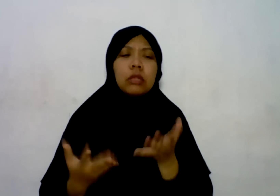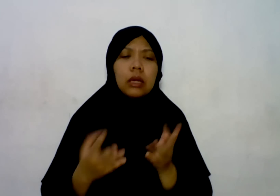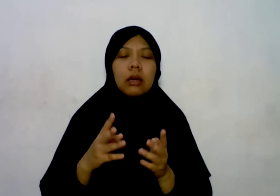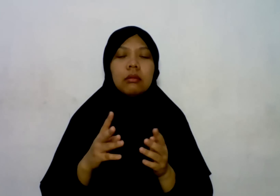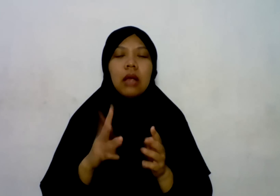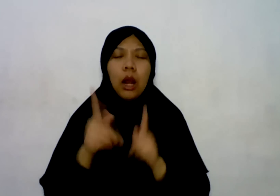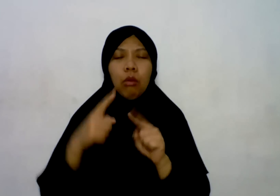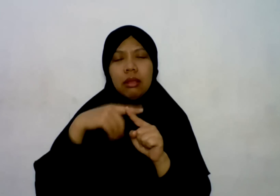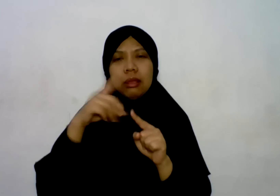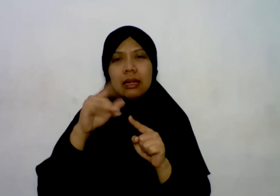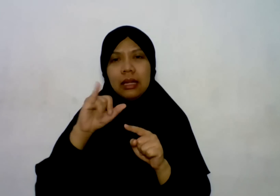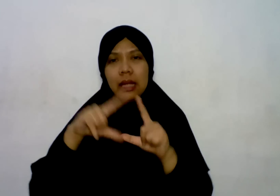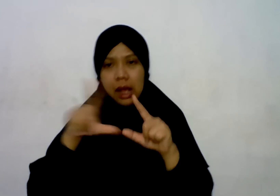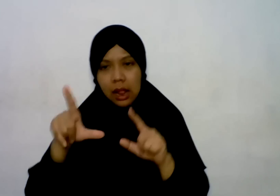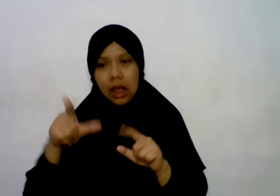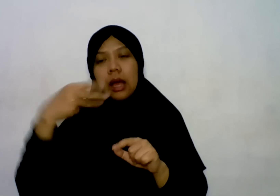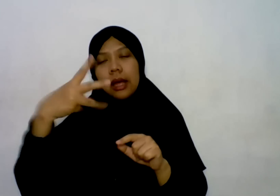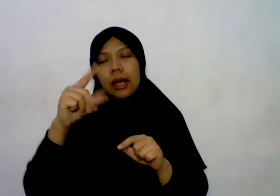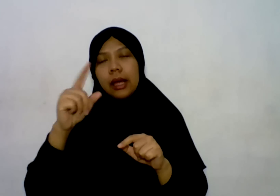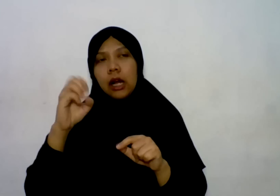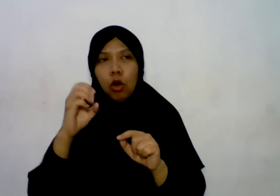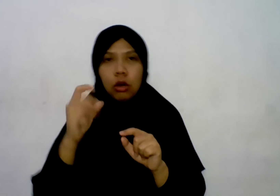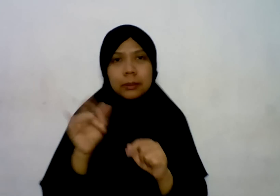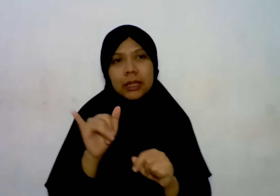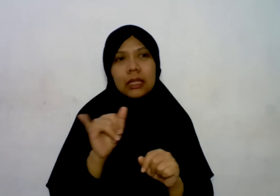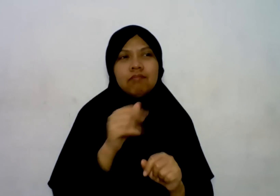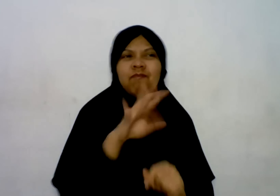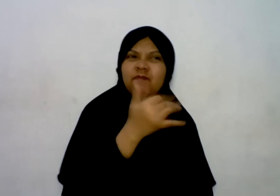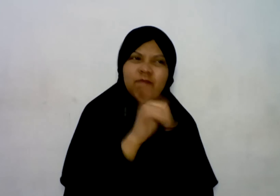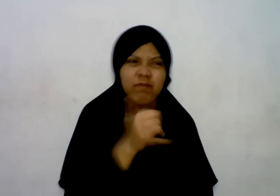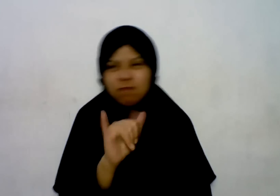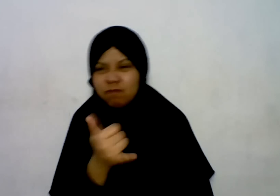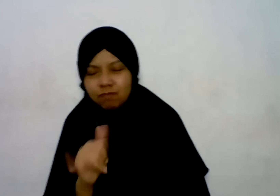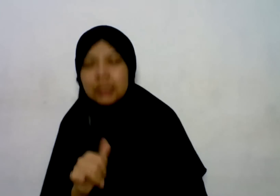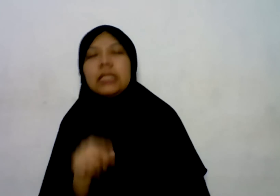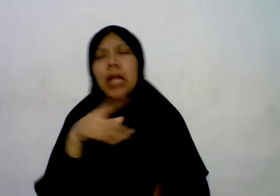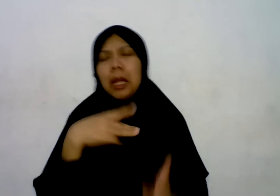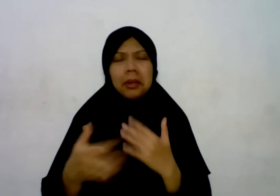time to reflect from knowledge, from writings,